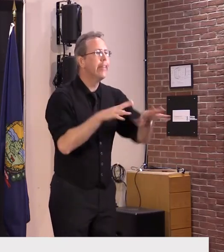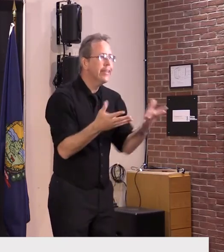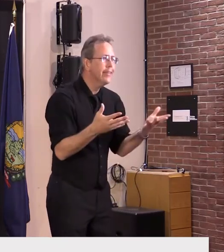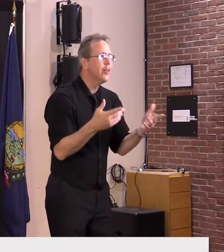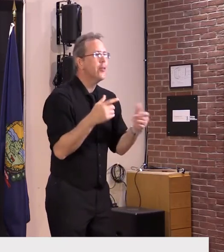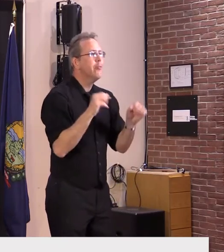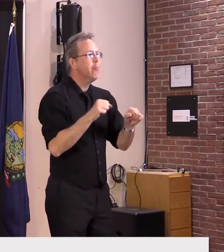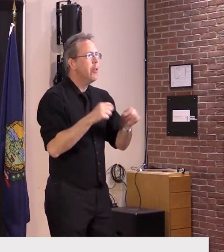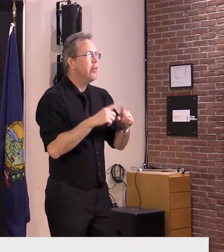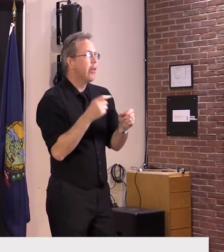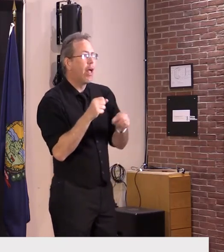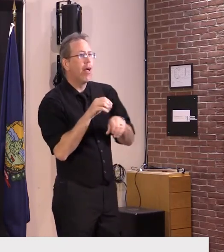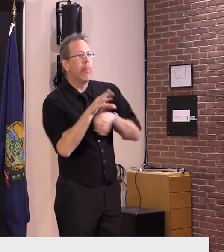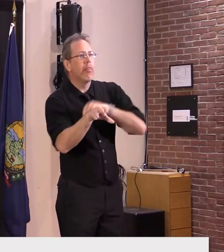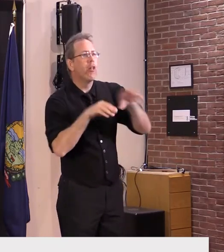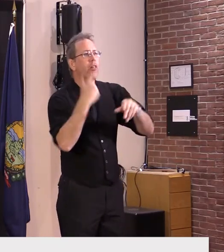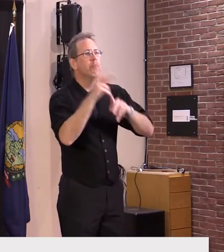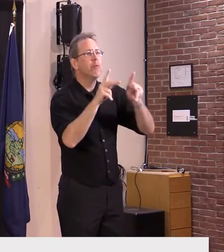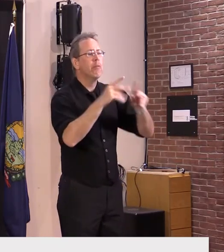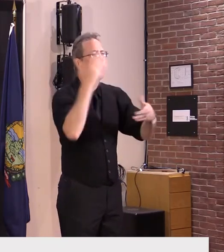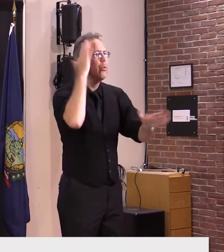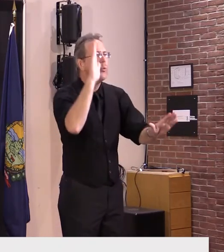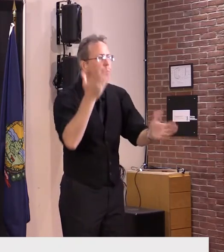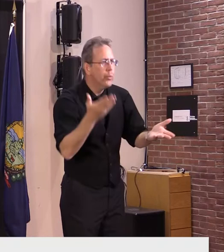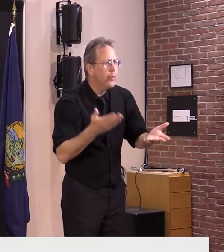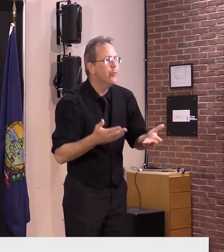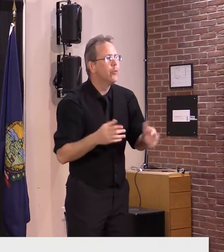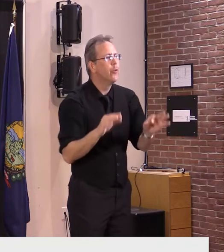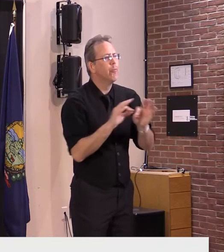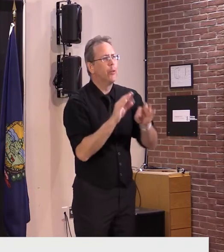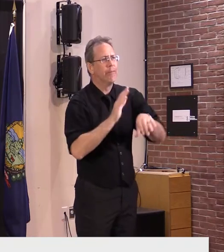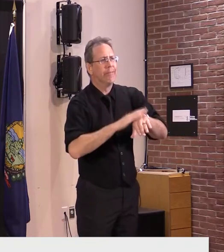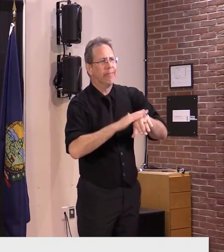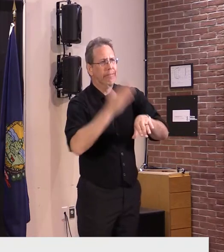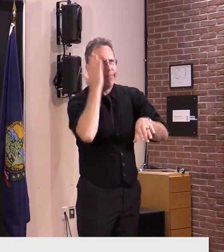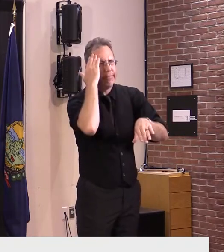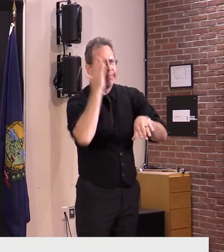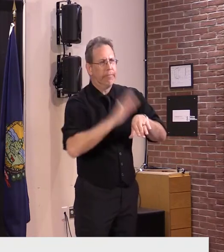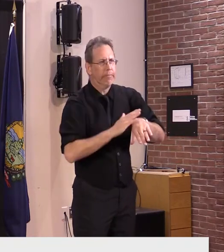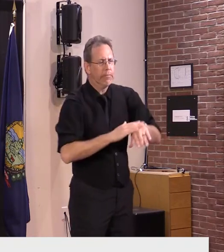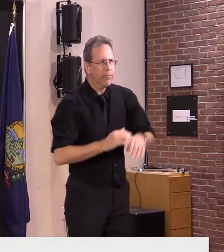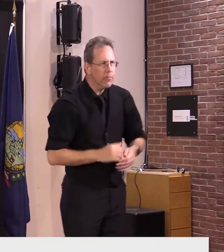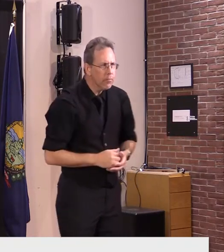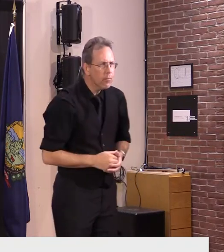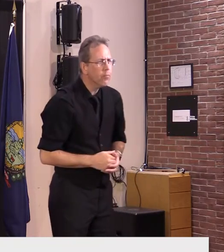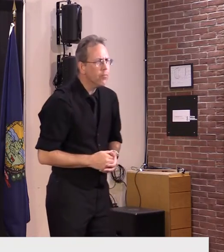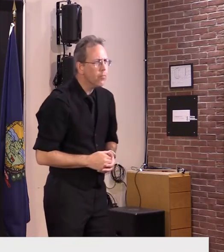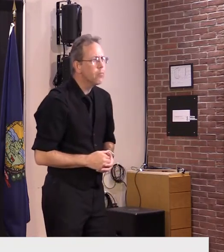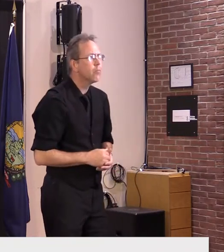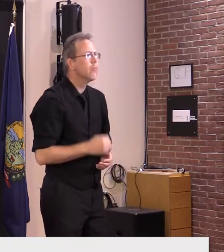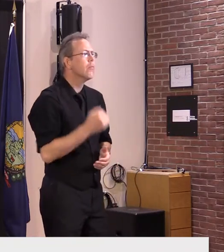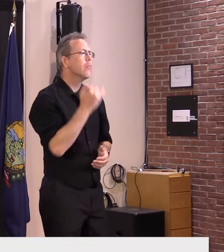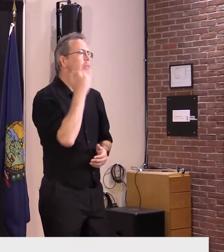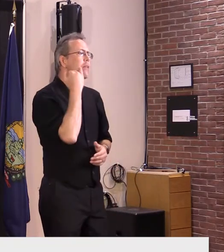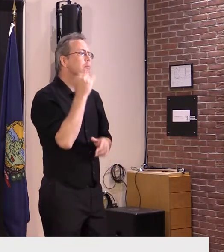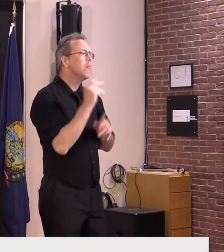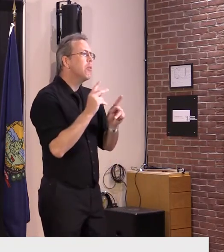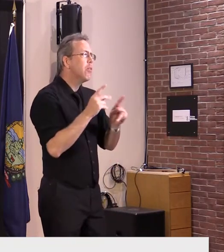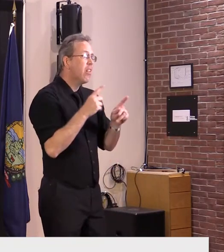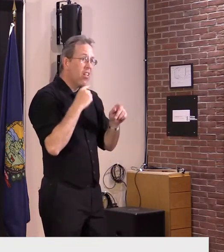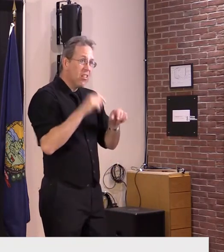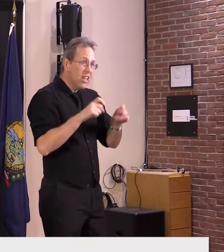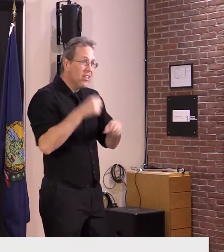and have the ability to infect others too. So I would hate for people to keep testing themselves day by day by